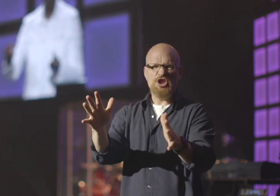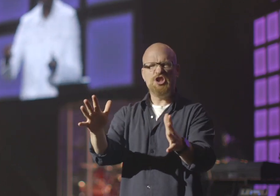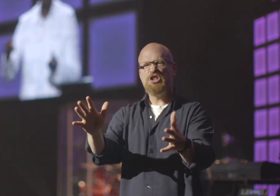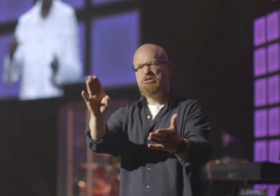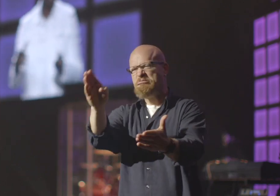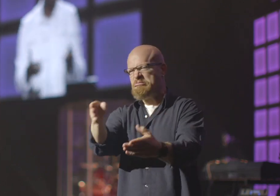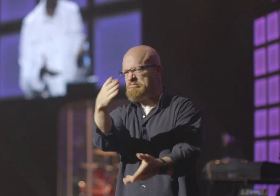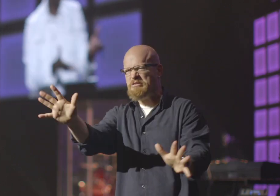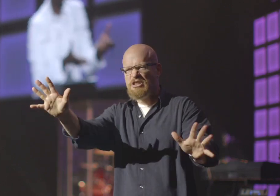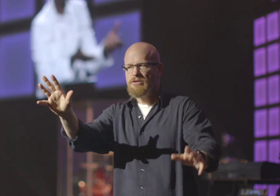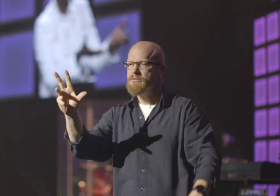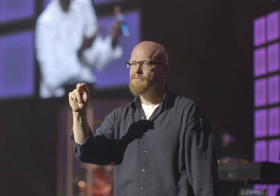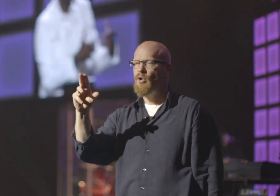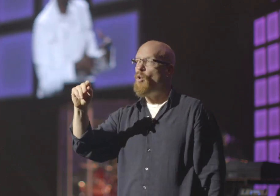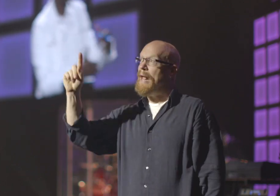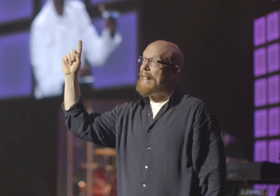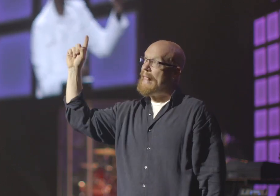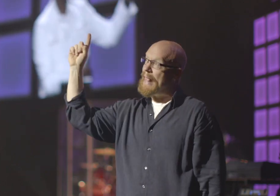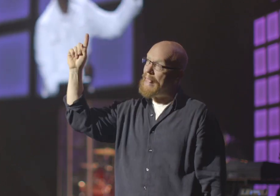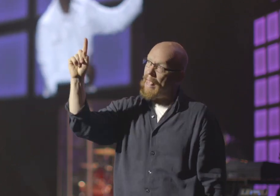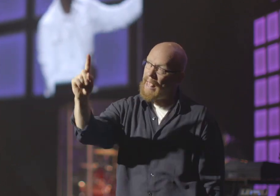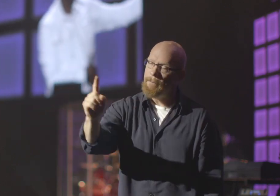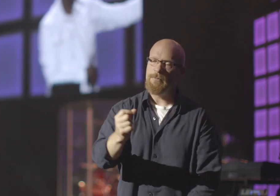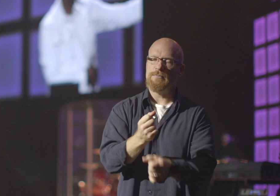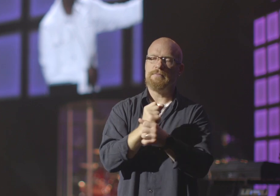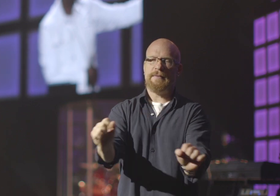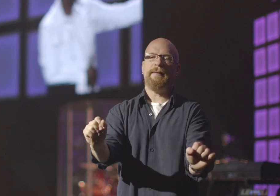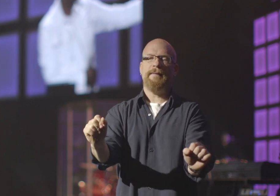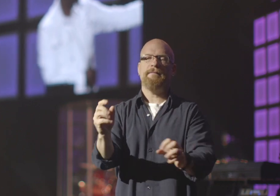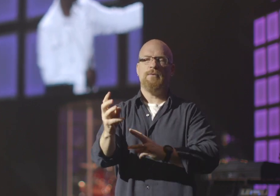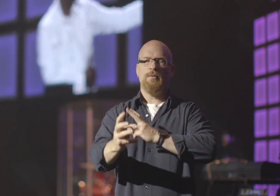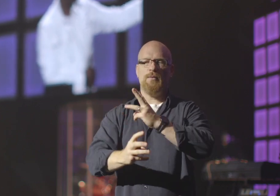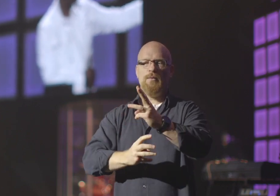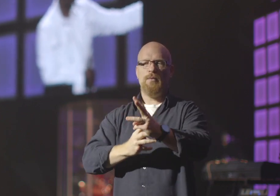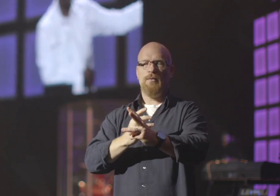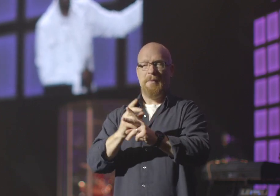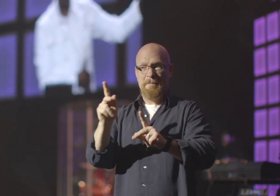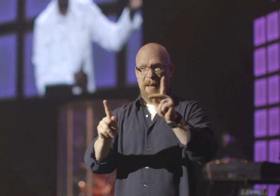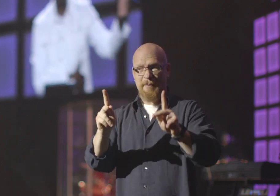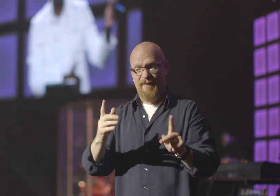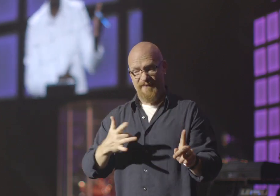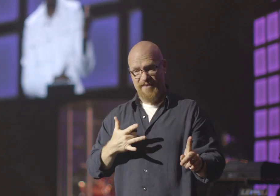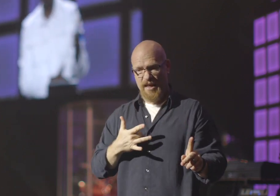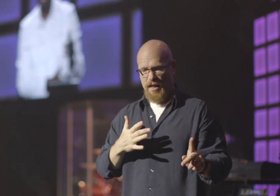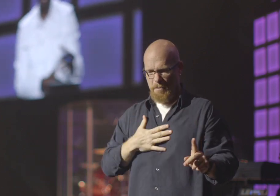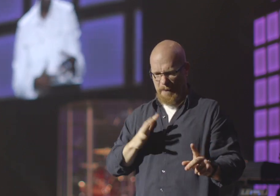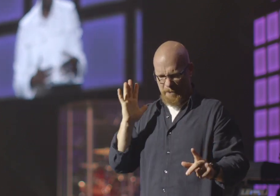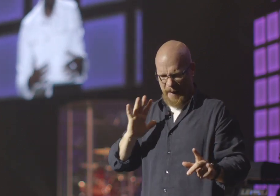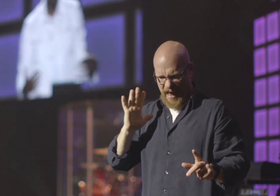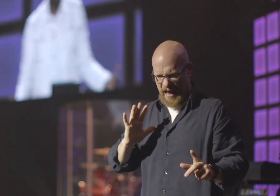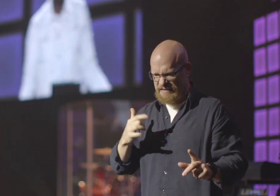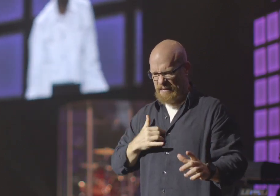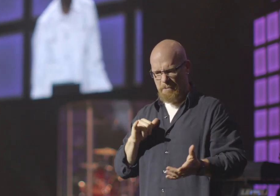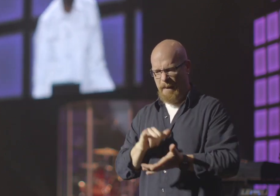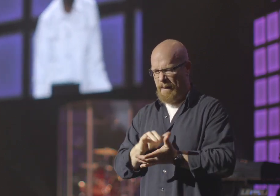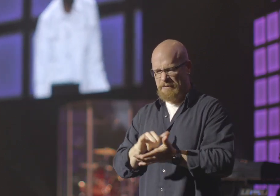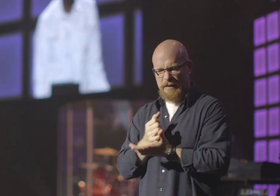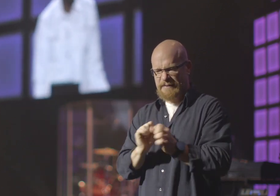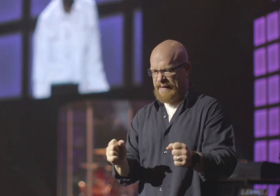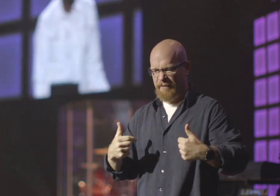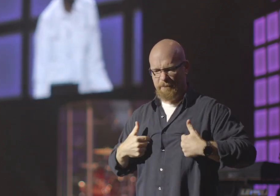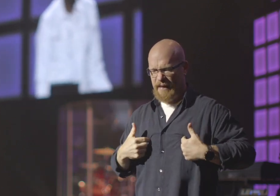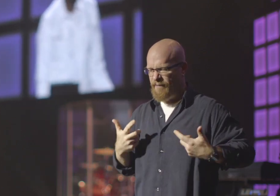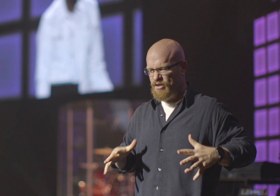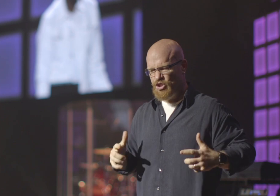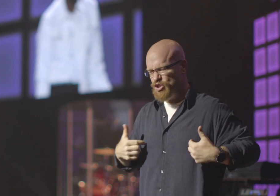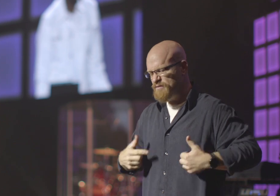people think that they are condemned based on some of their past, some things that they may have done in the past. So they think that God, you know, God is